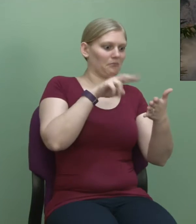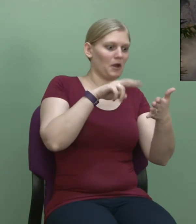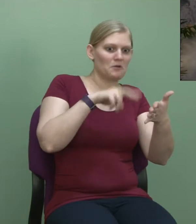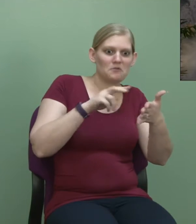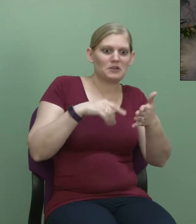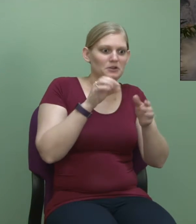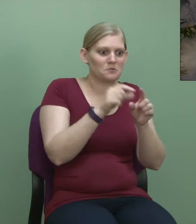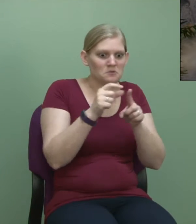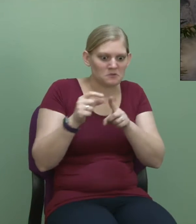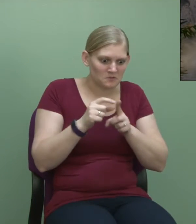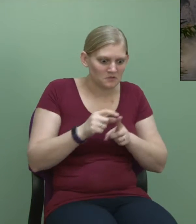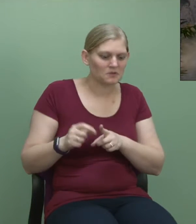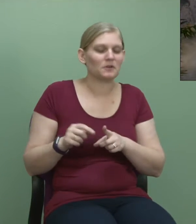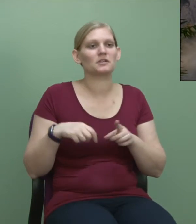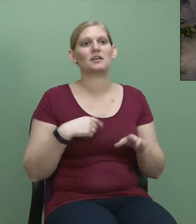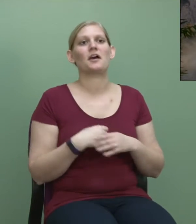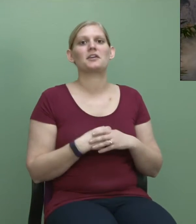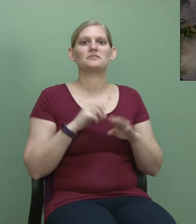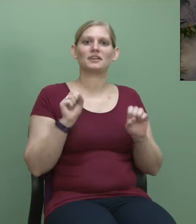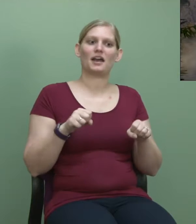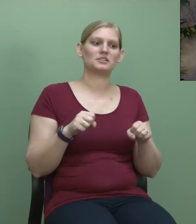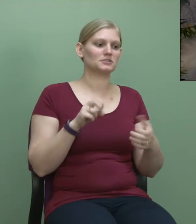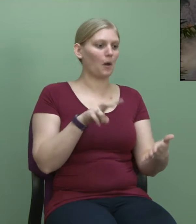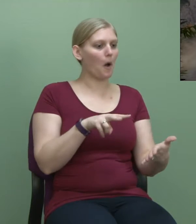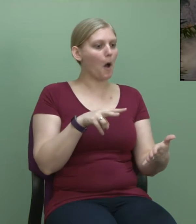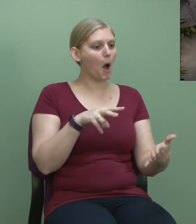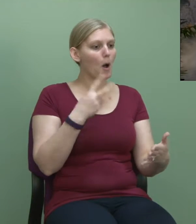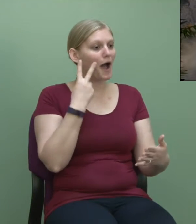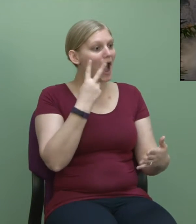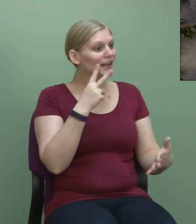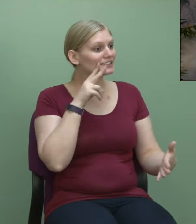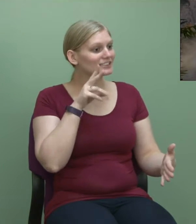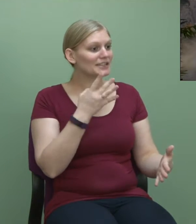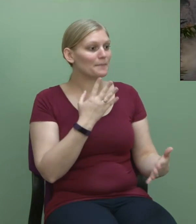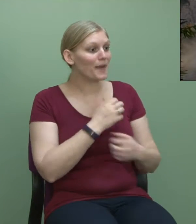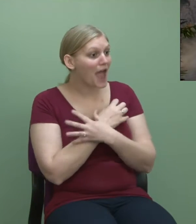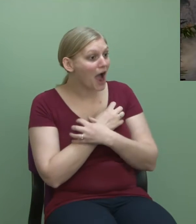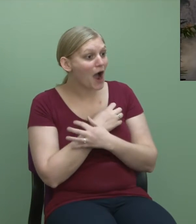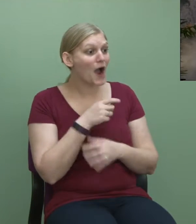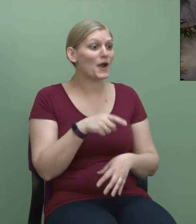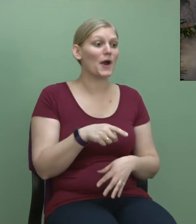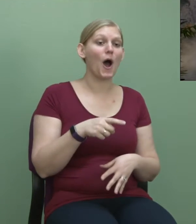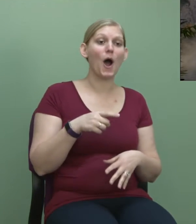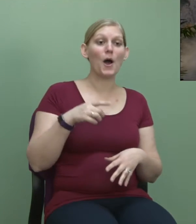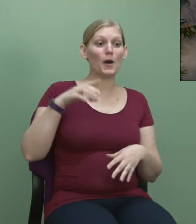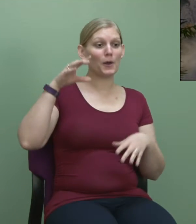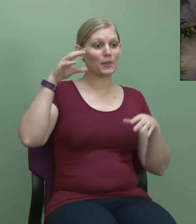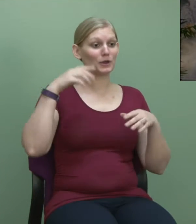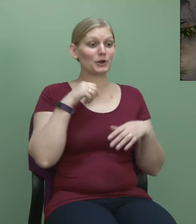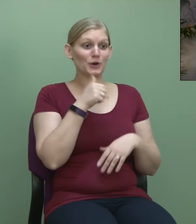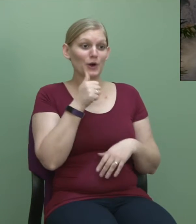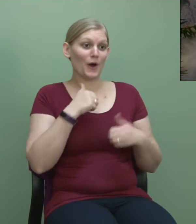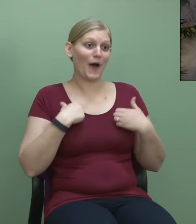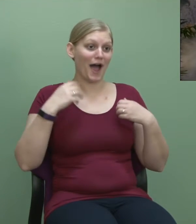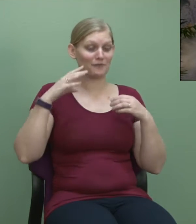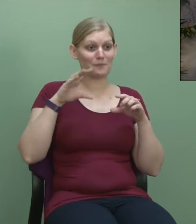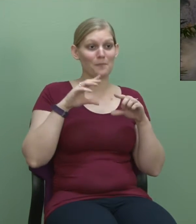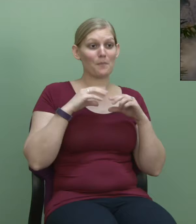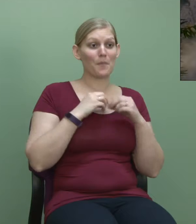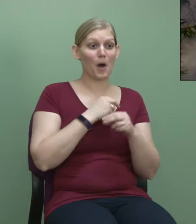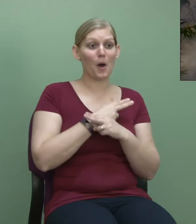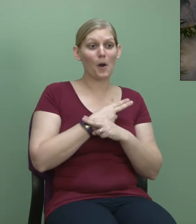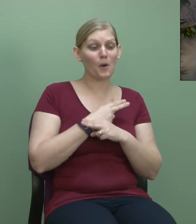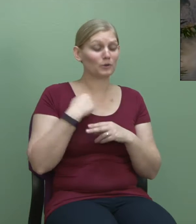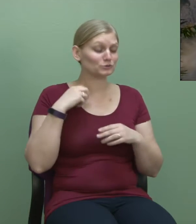and look at the cute little bear that's hiding in the cupboard, or see the pink bow on the little girl's dress, or the dinosaur that's climbing